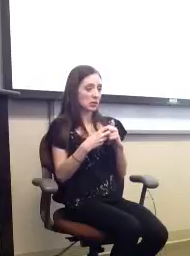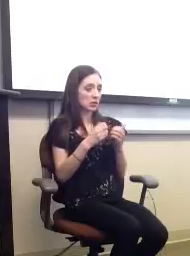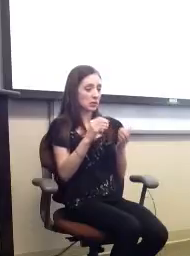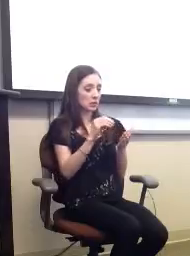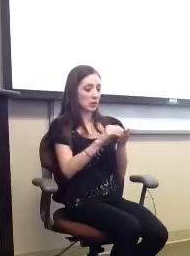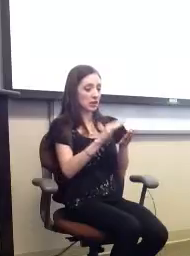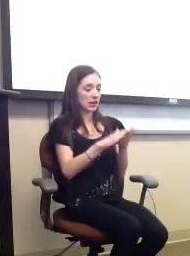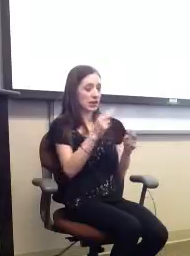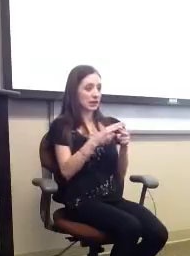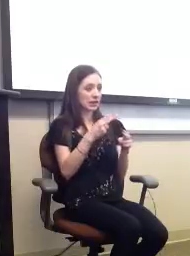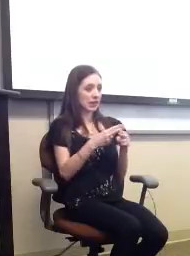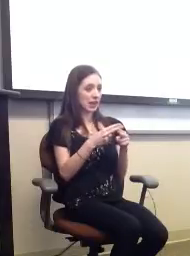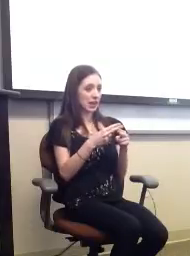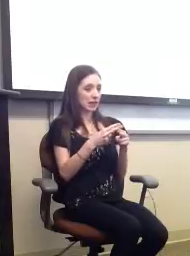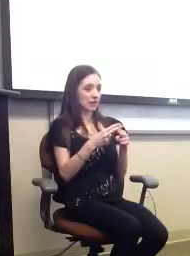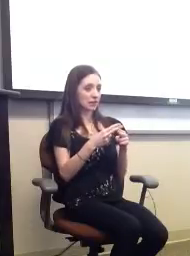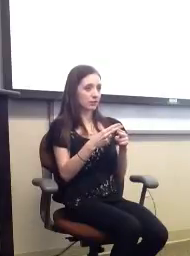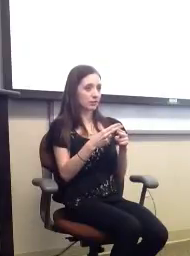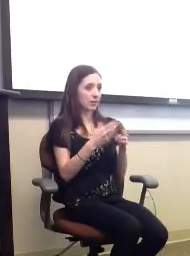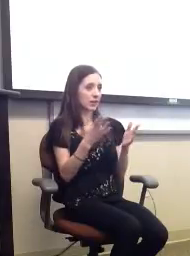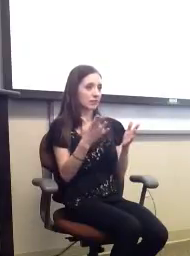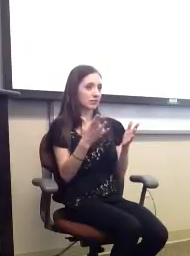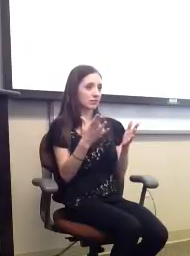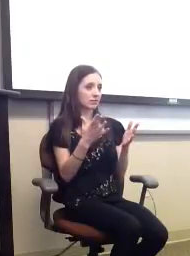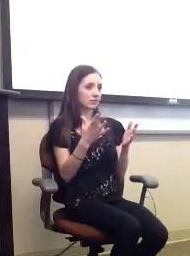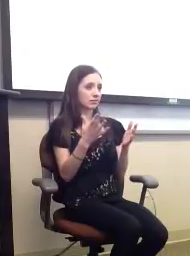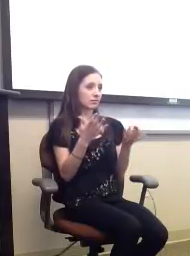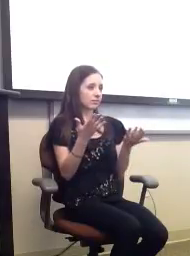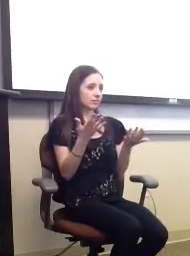Some of the stuff on the forms is required